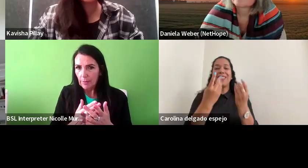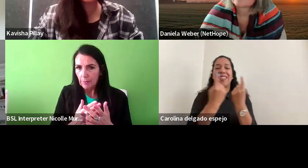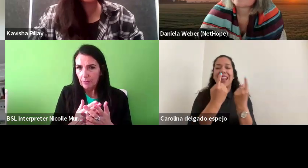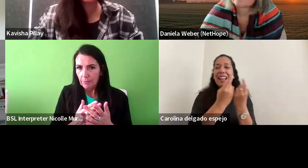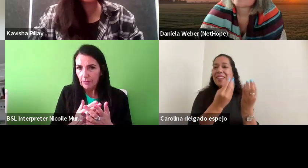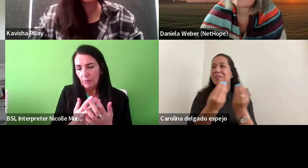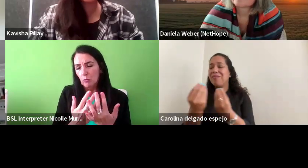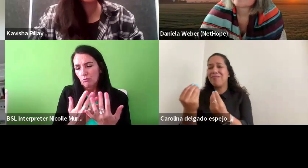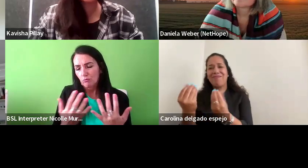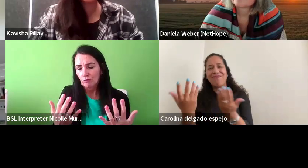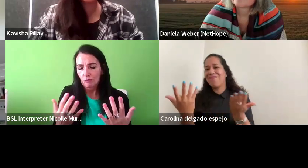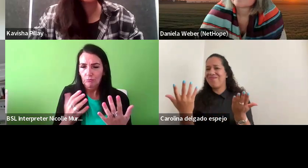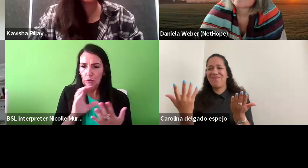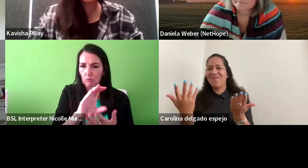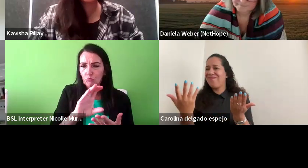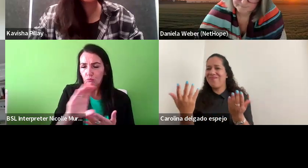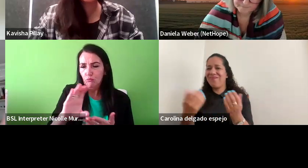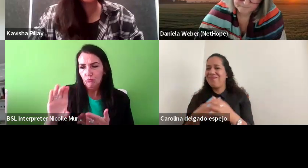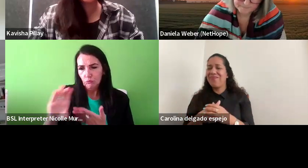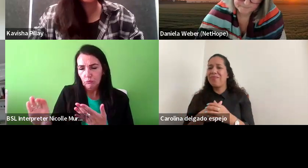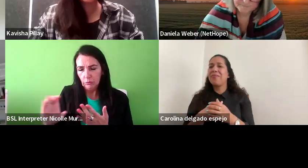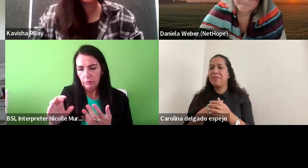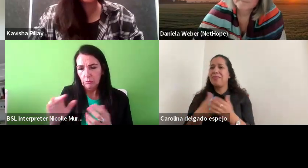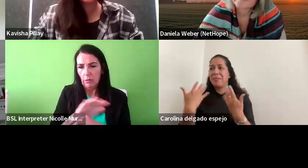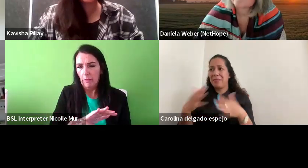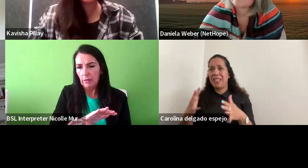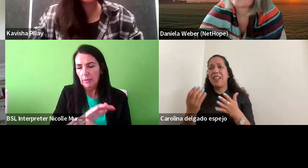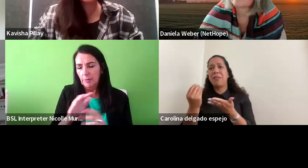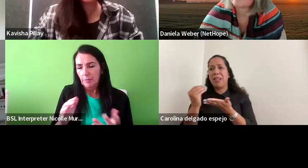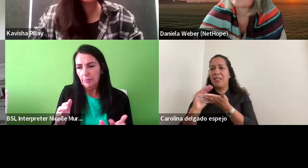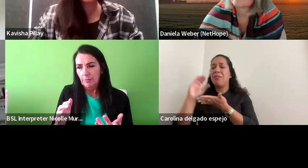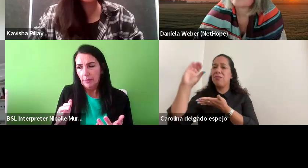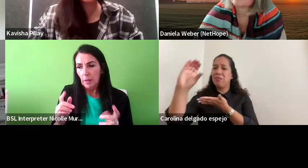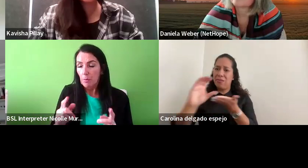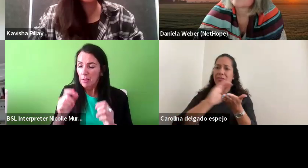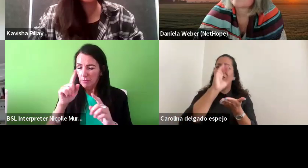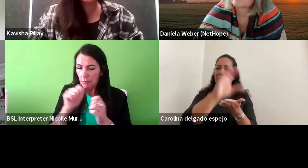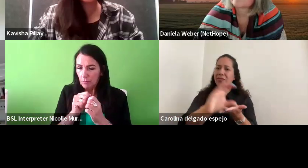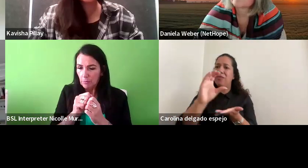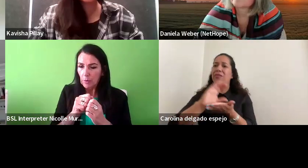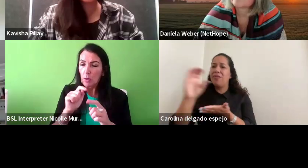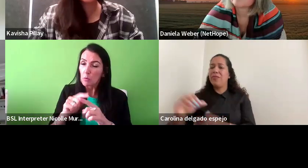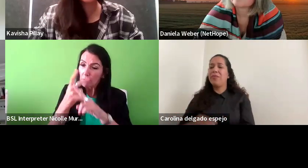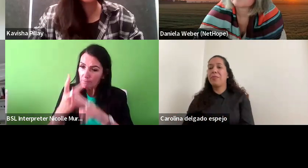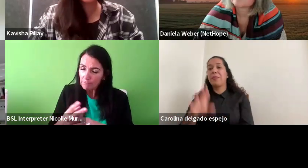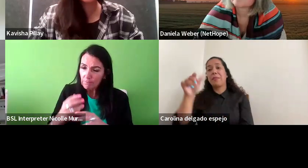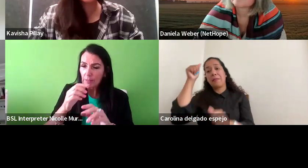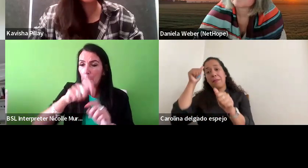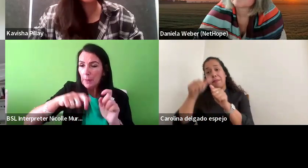assistance, particularly, and of course, keeping in mind that we should keep populations safe as well.